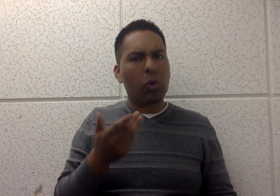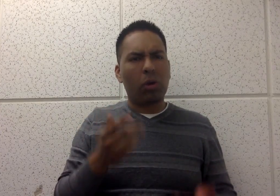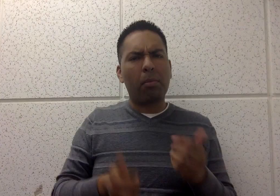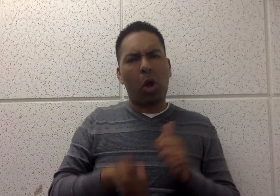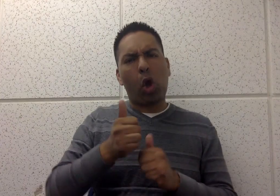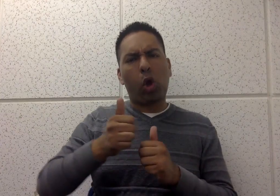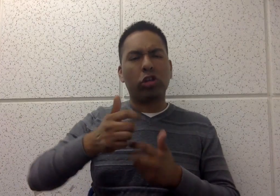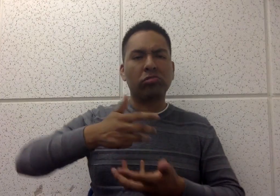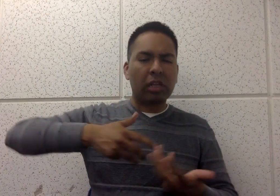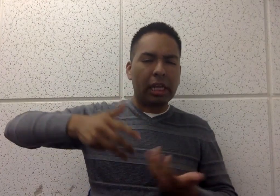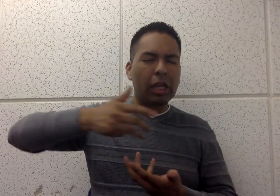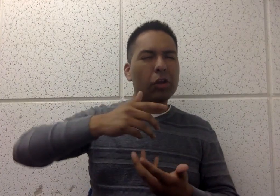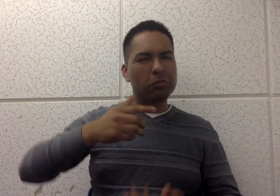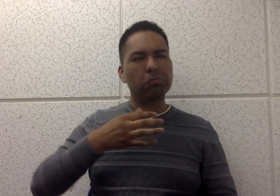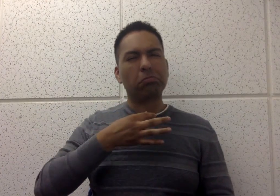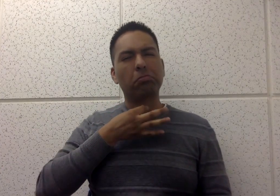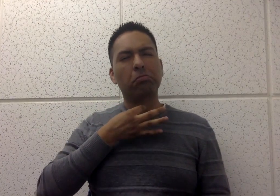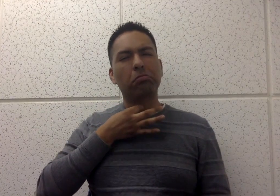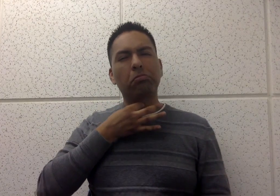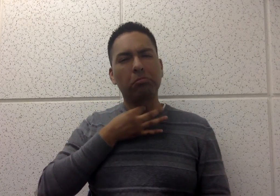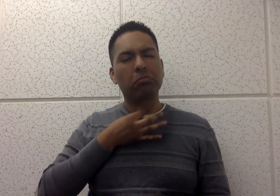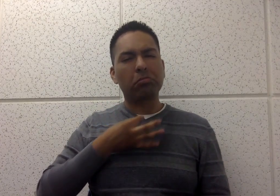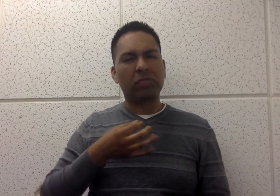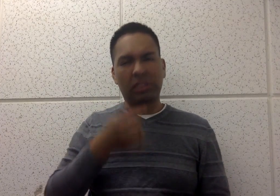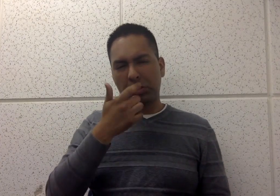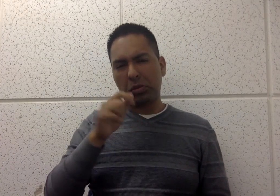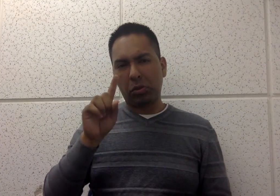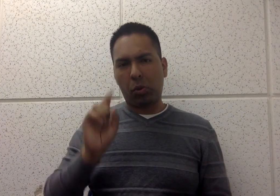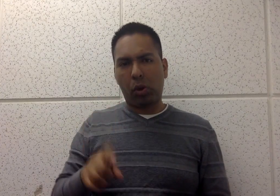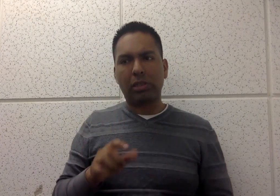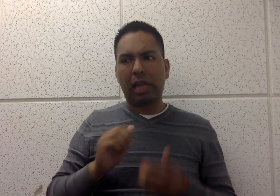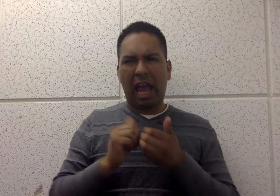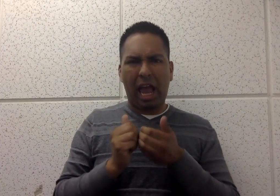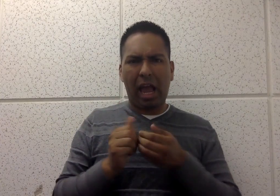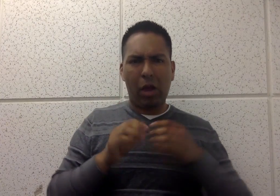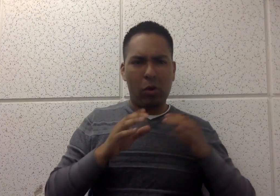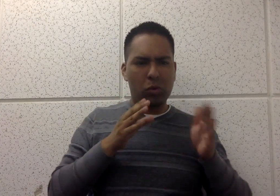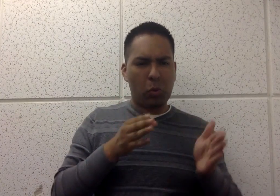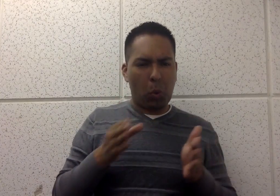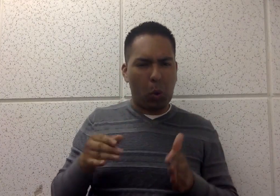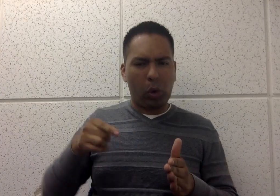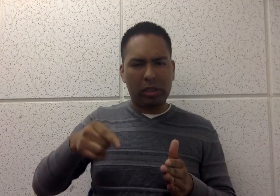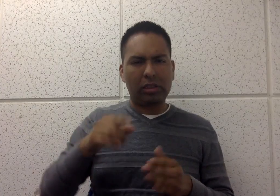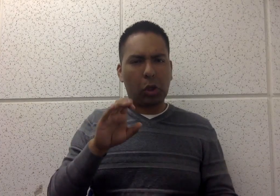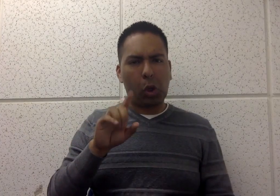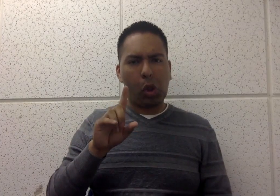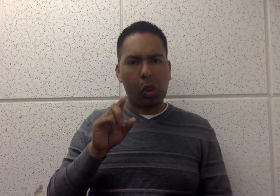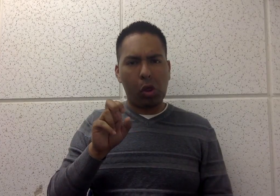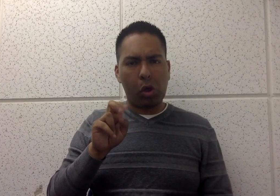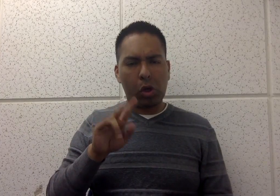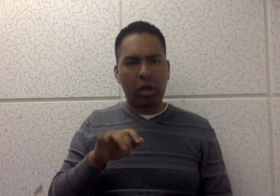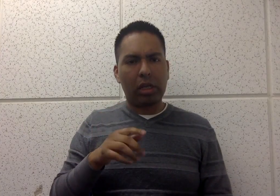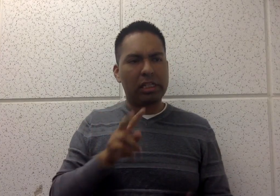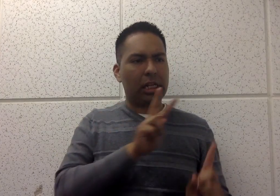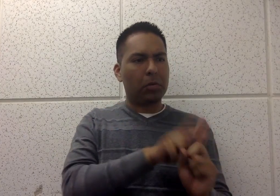it's a very interesting question. What is there about the way the colony that is organized that might give some function to a reserve